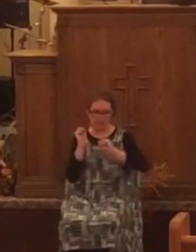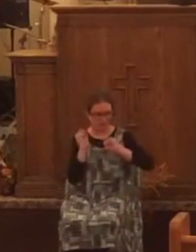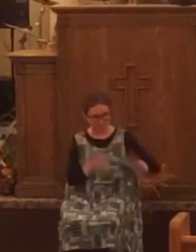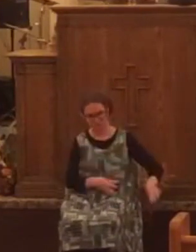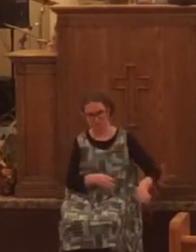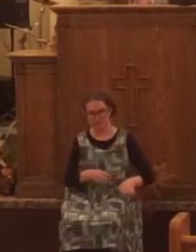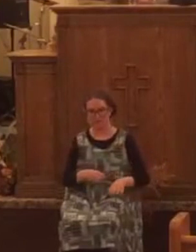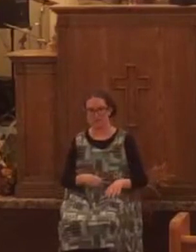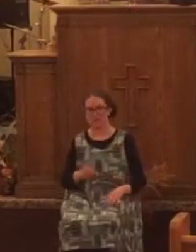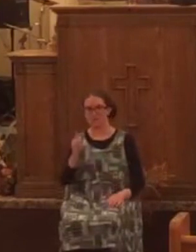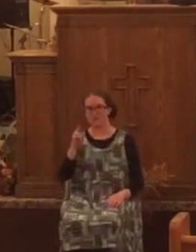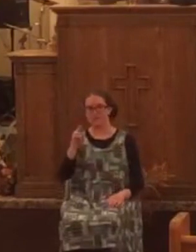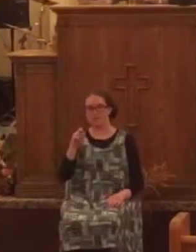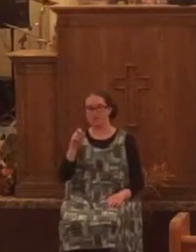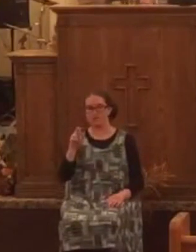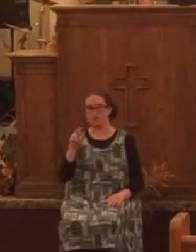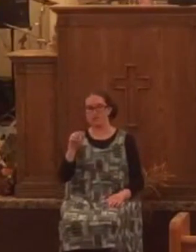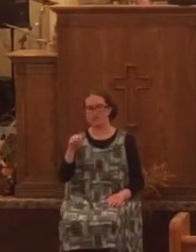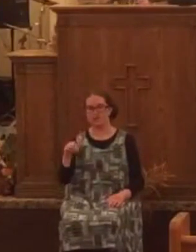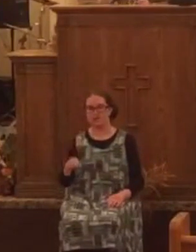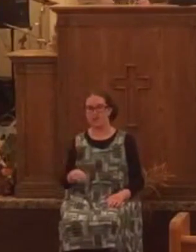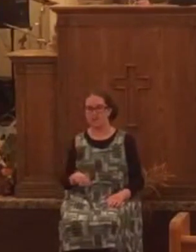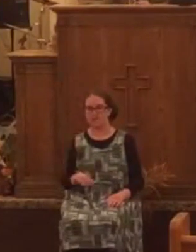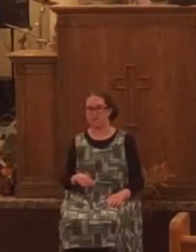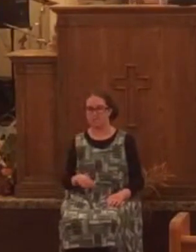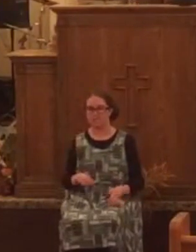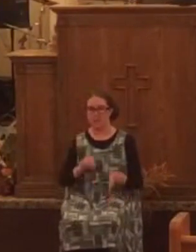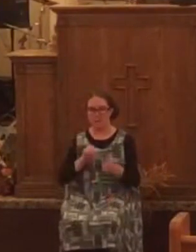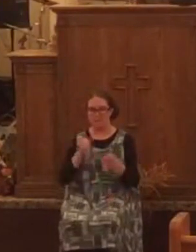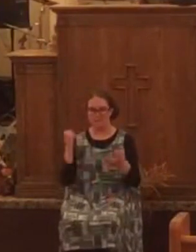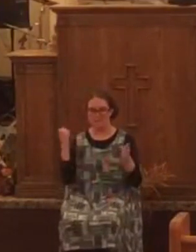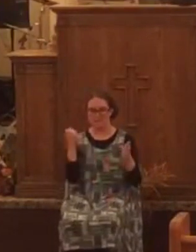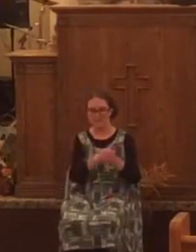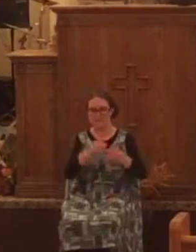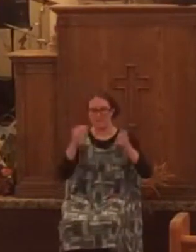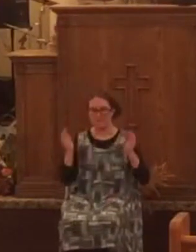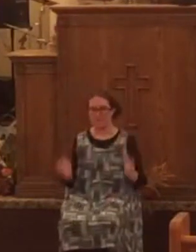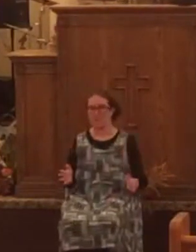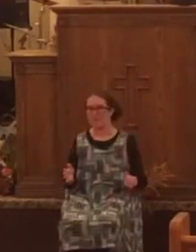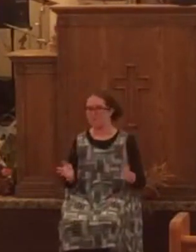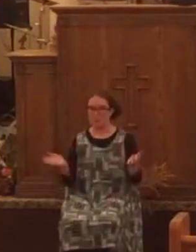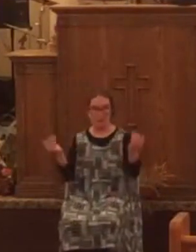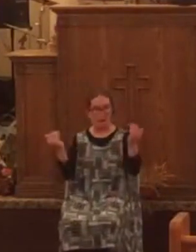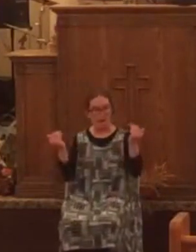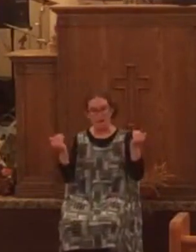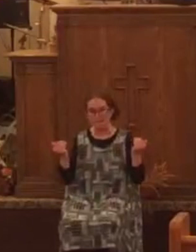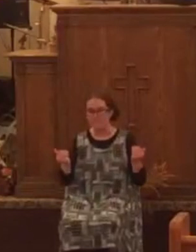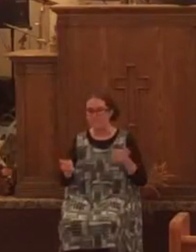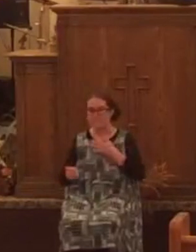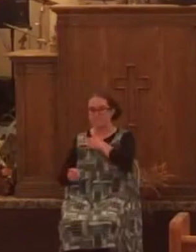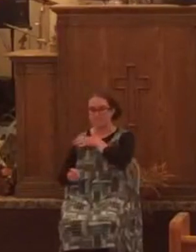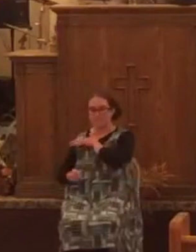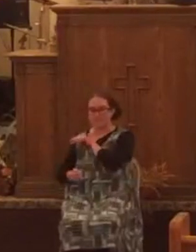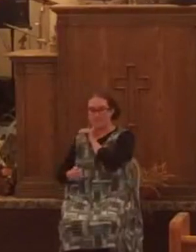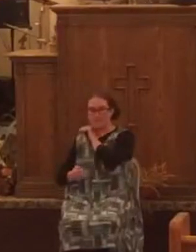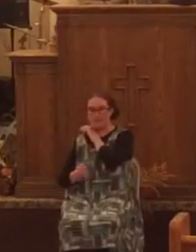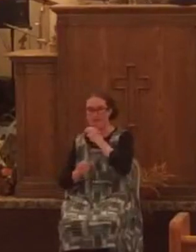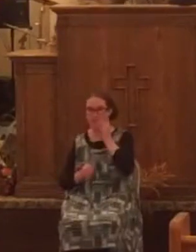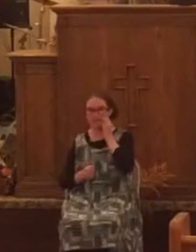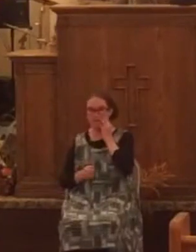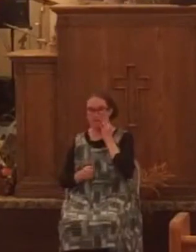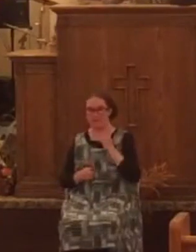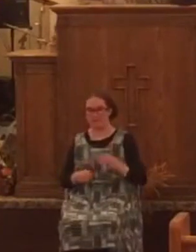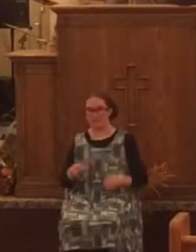addict. Amen. He don't leave you as an abuser. Amen. He doesn't, God, come on somebody. He don't leave you